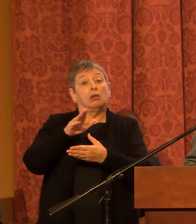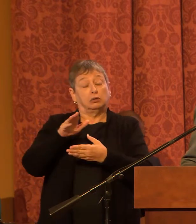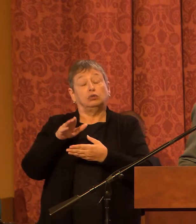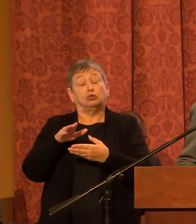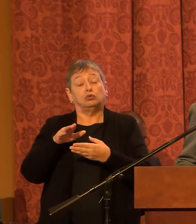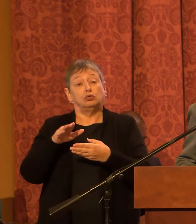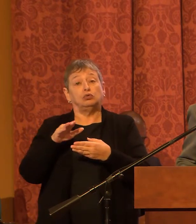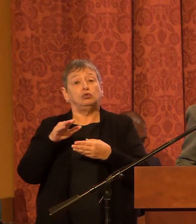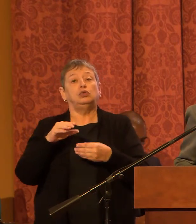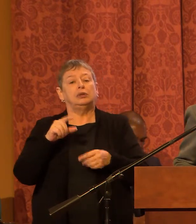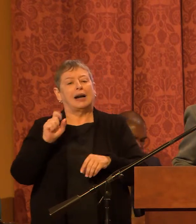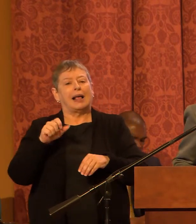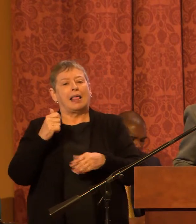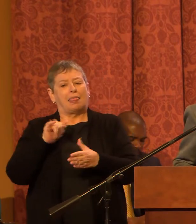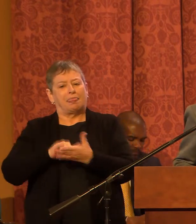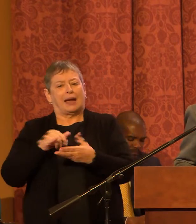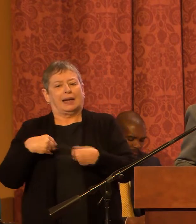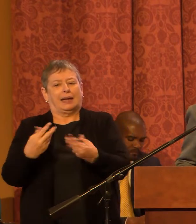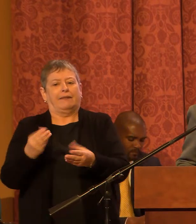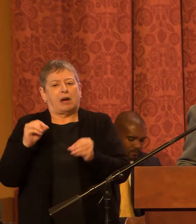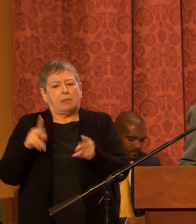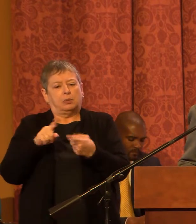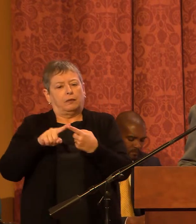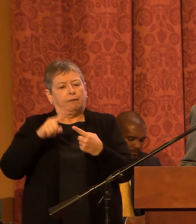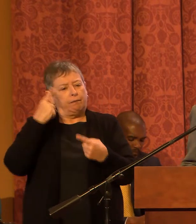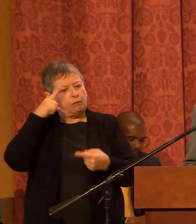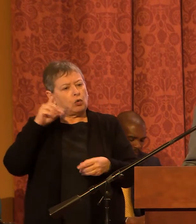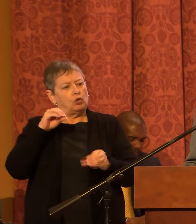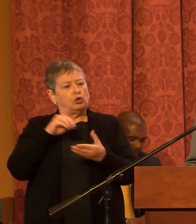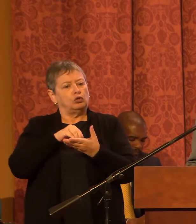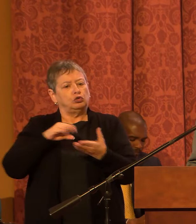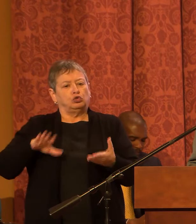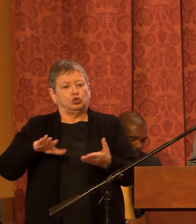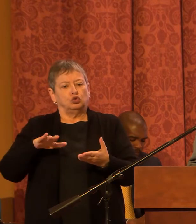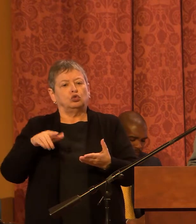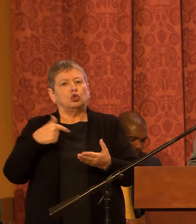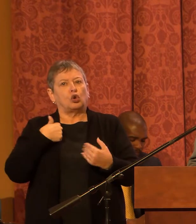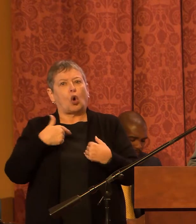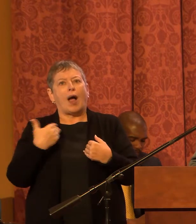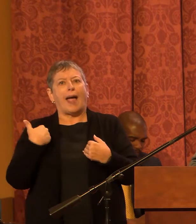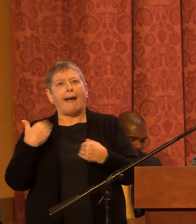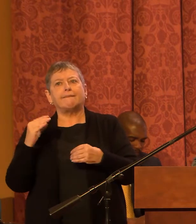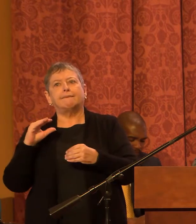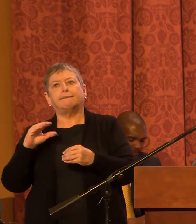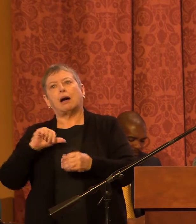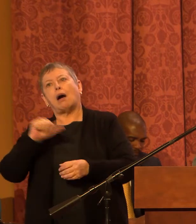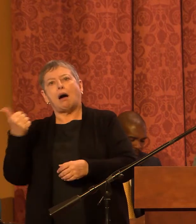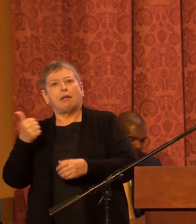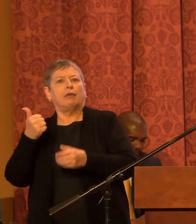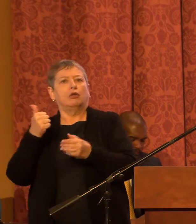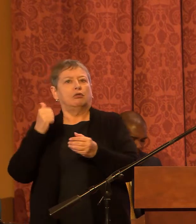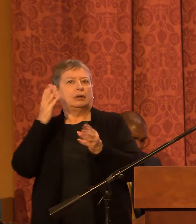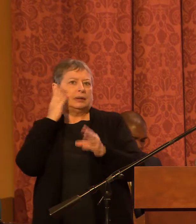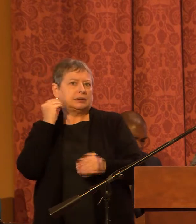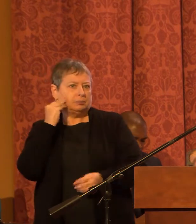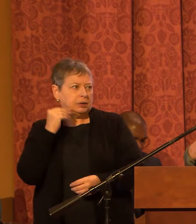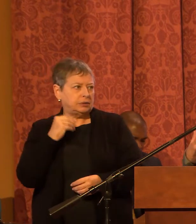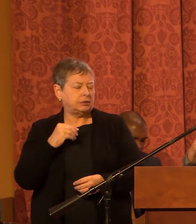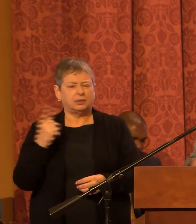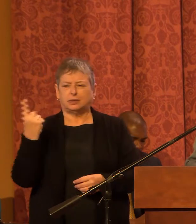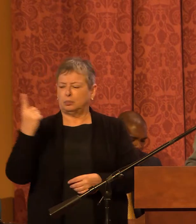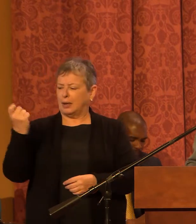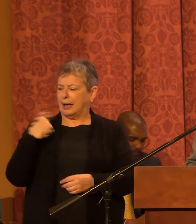it gives the opportunity for our students to go and have a post-secondary experience. And I was asked when I was in